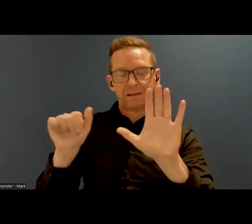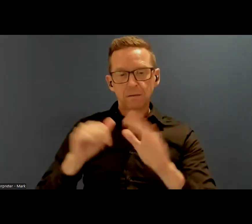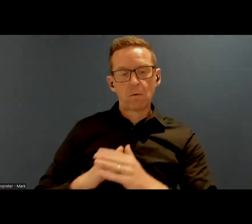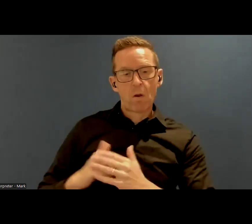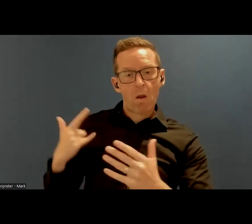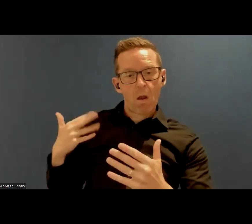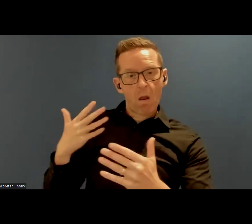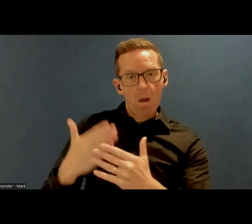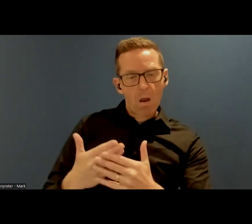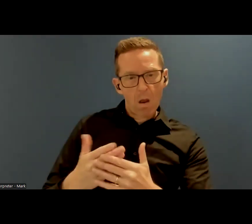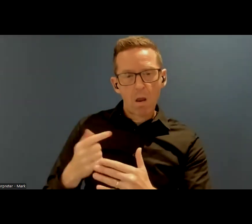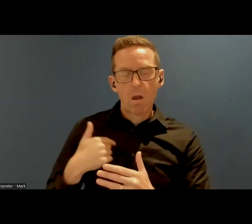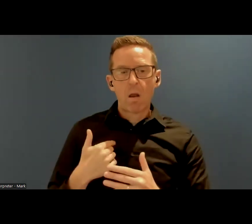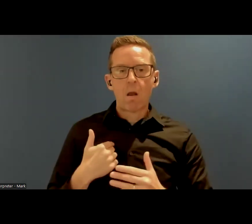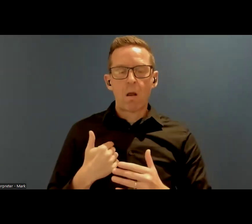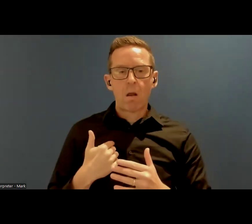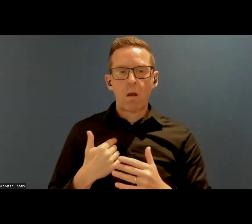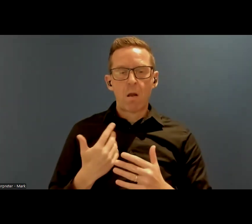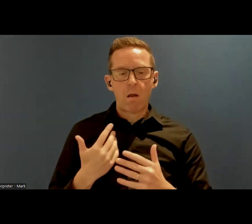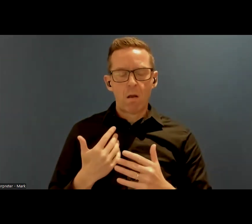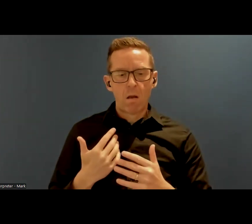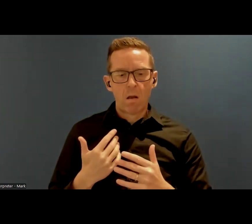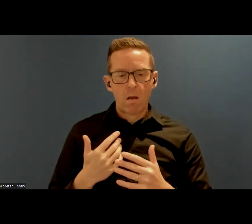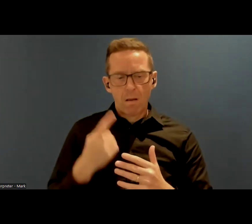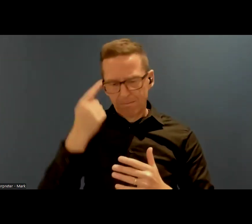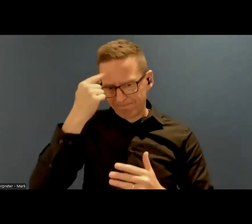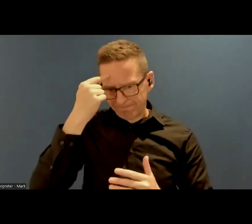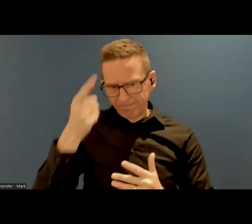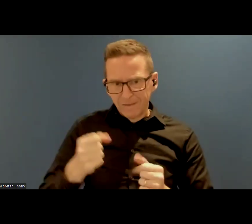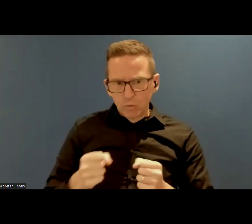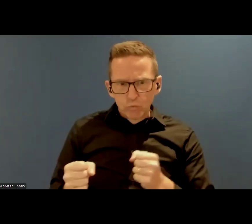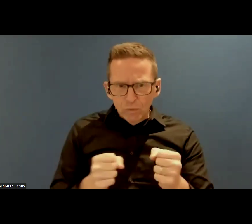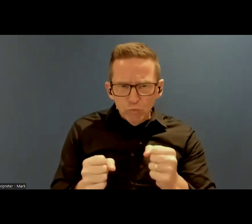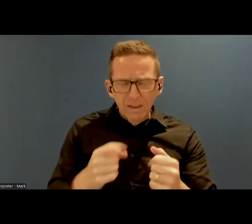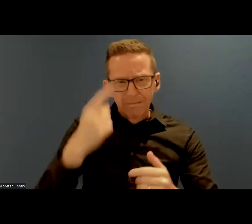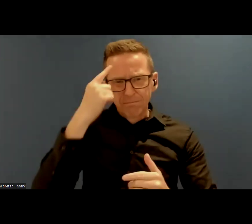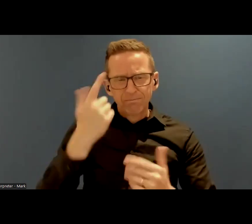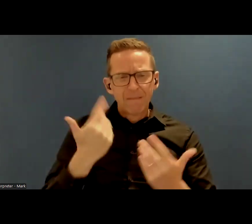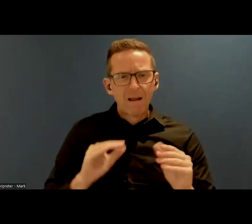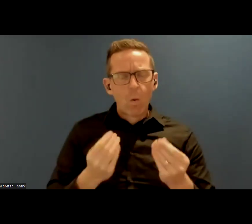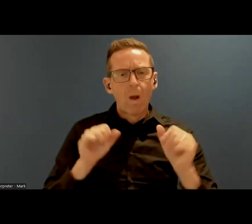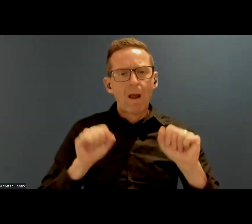for changing the terms and conditions of